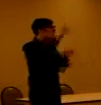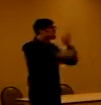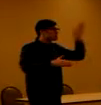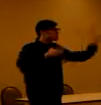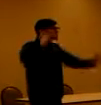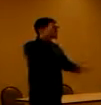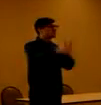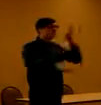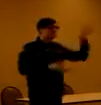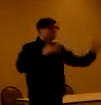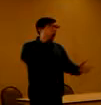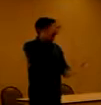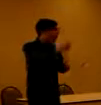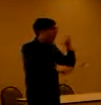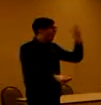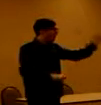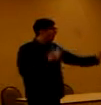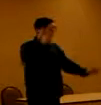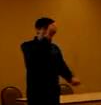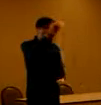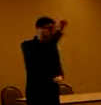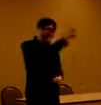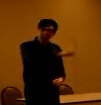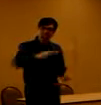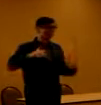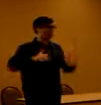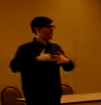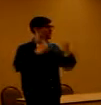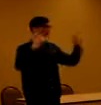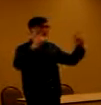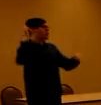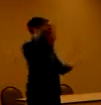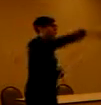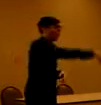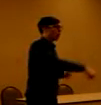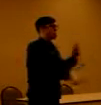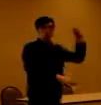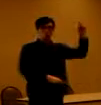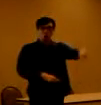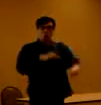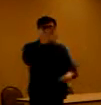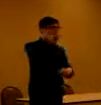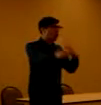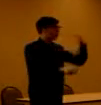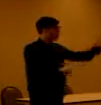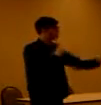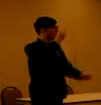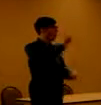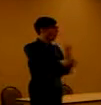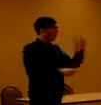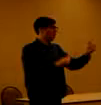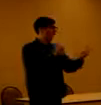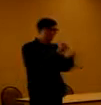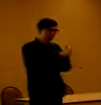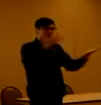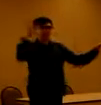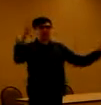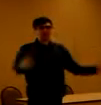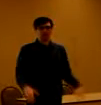able to sign more fluently. And go to everything, go to events, go to